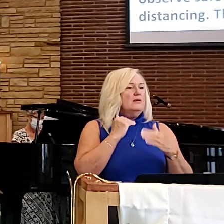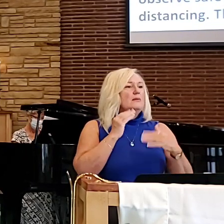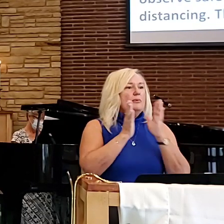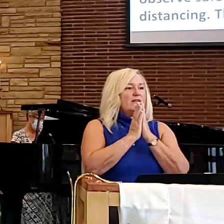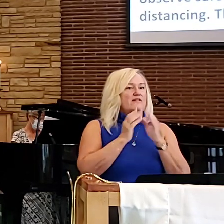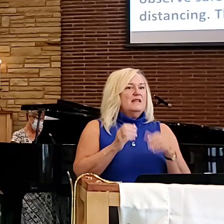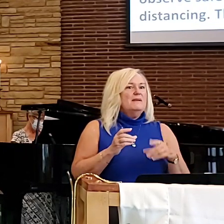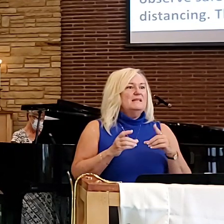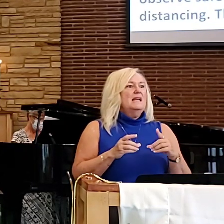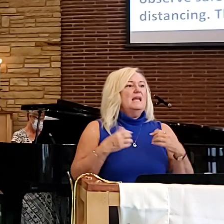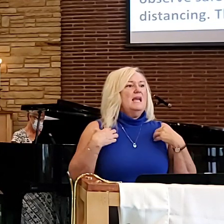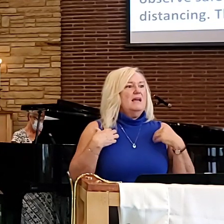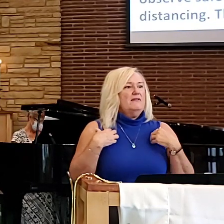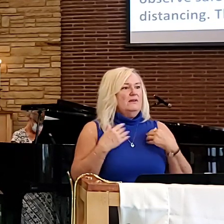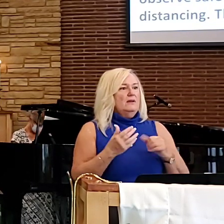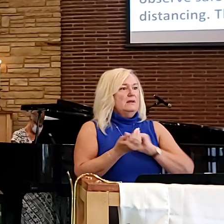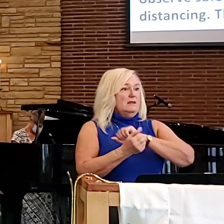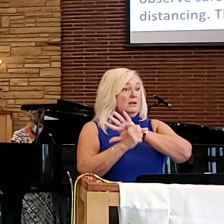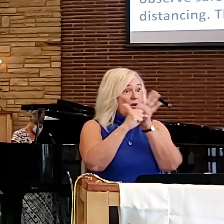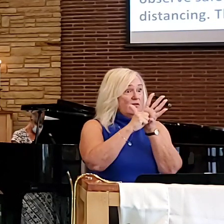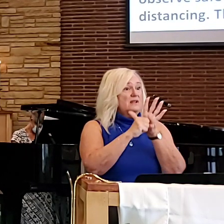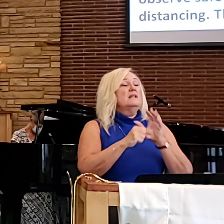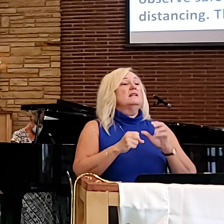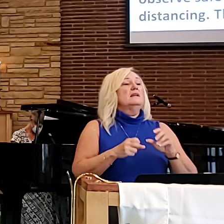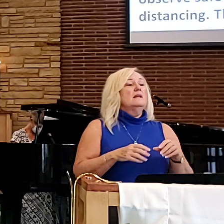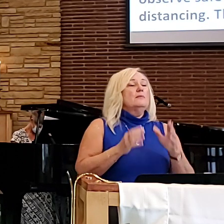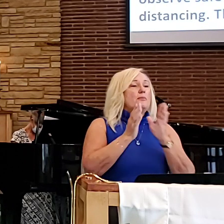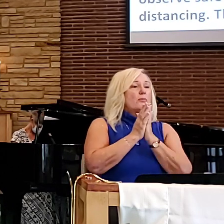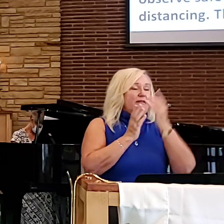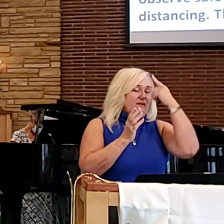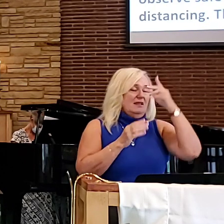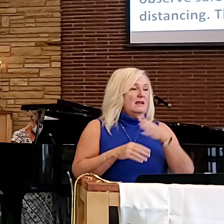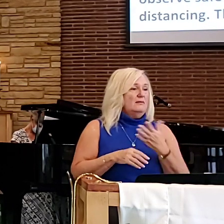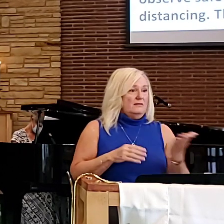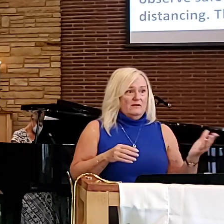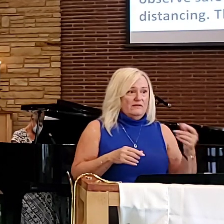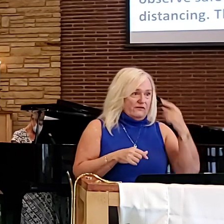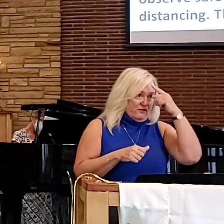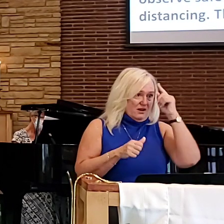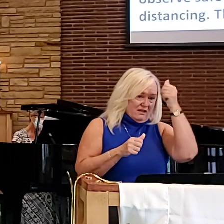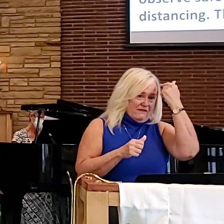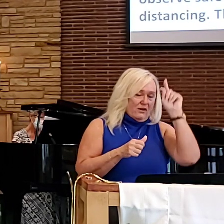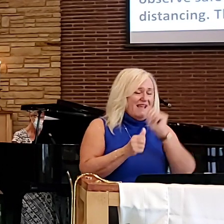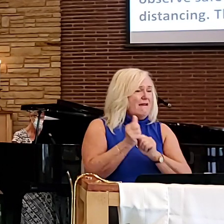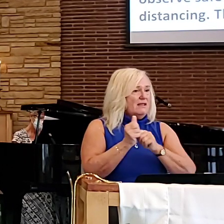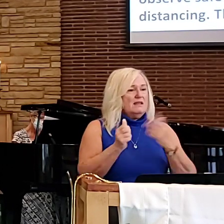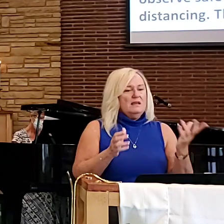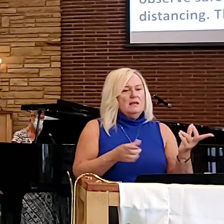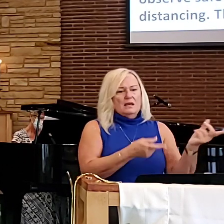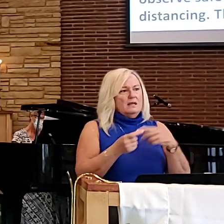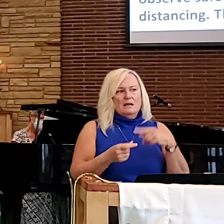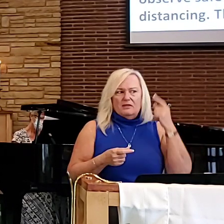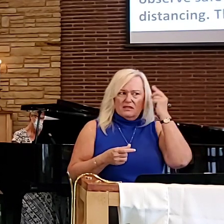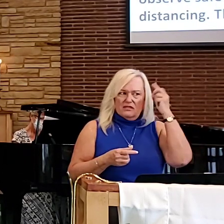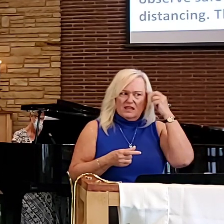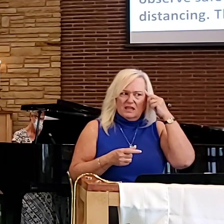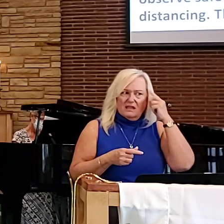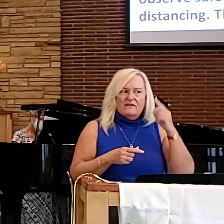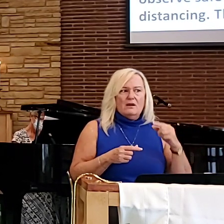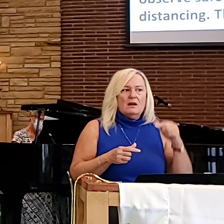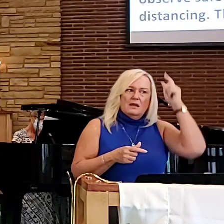with COVID-19. Pray for them in general. And come mindful of our sisters and brothers around